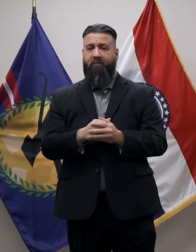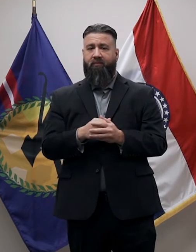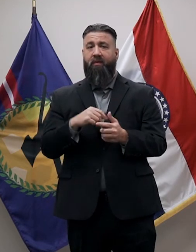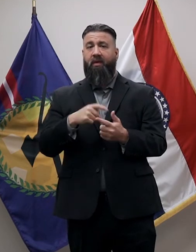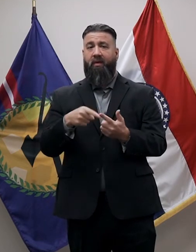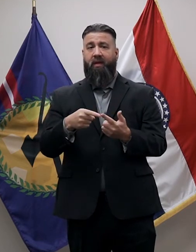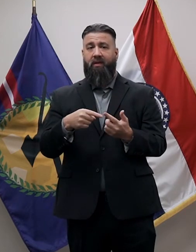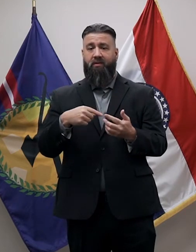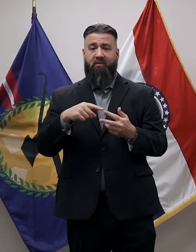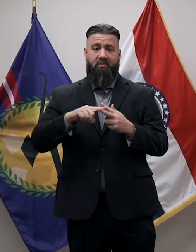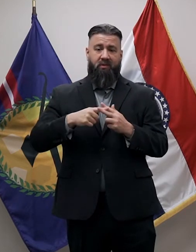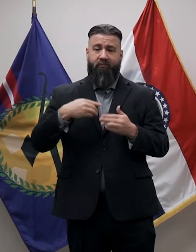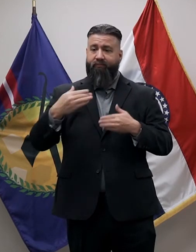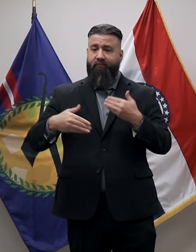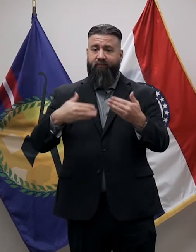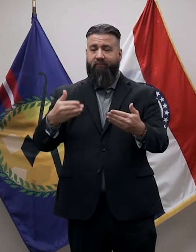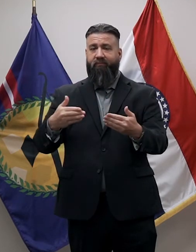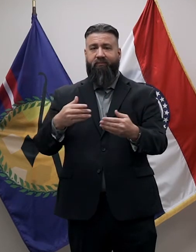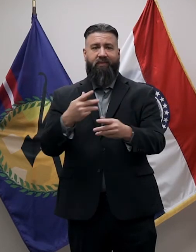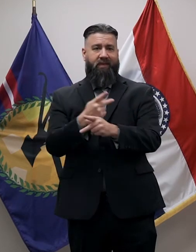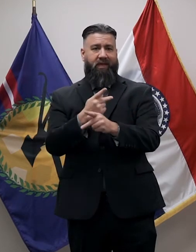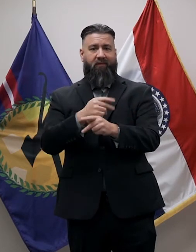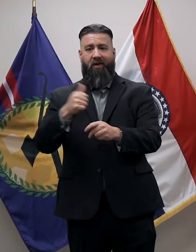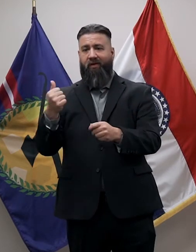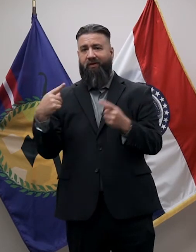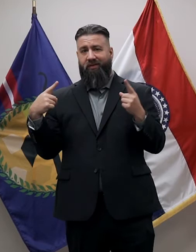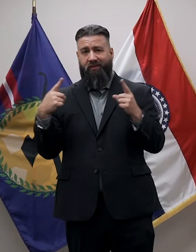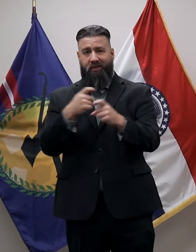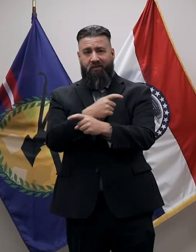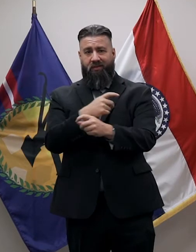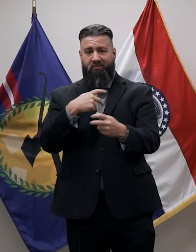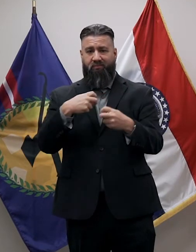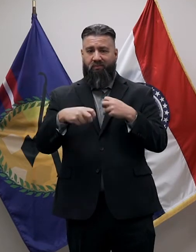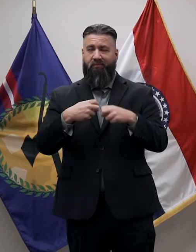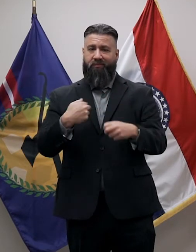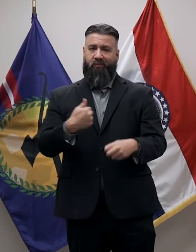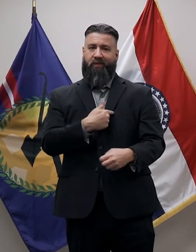move on and start addressing some of the other complex problems that St. Louis County has in front of them.